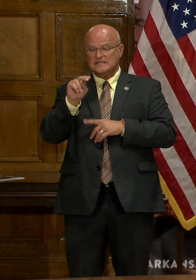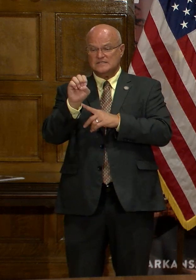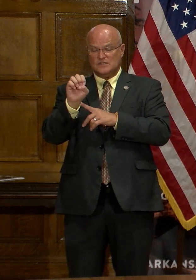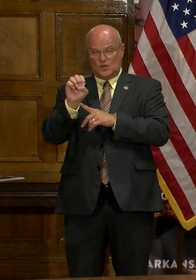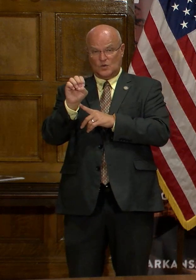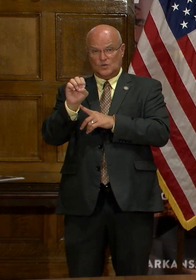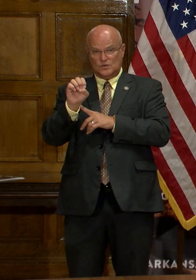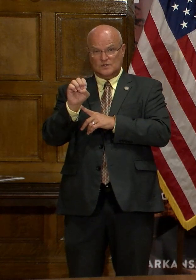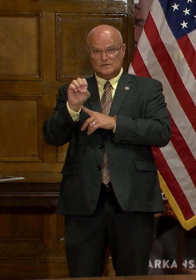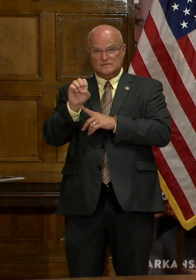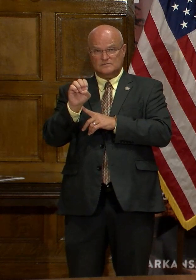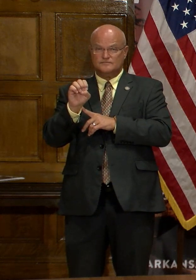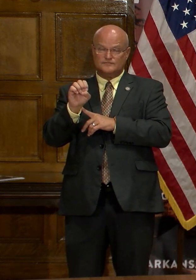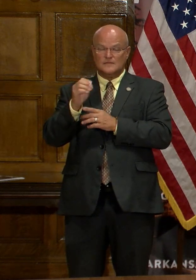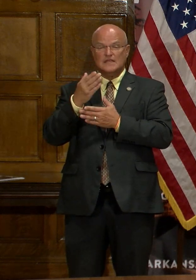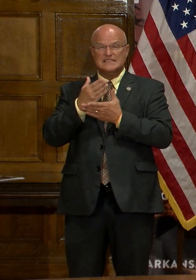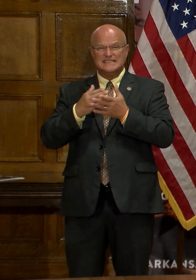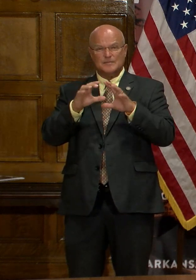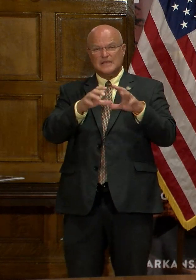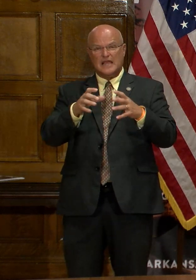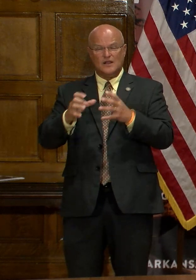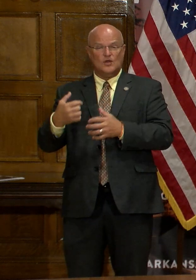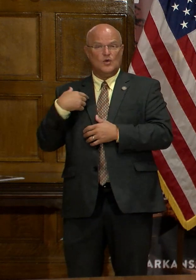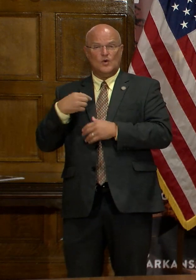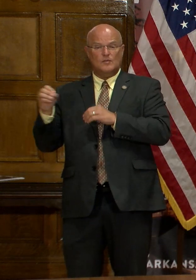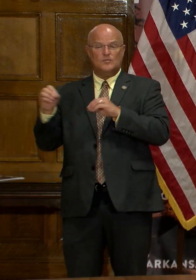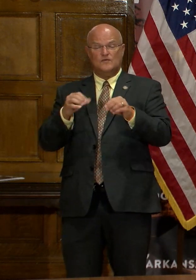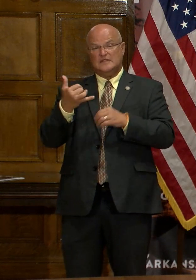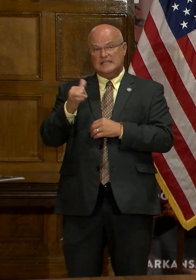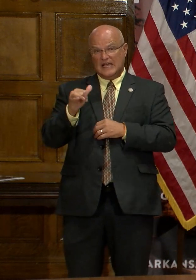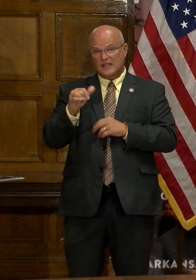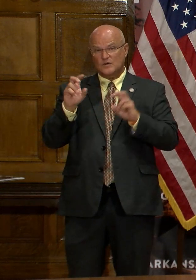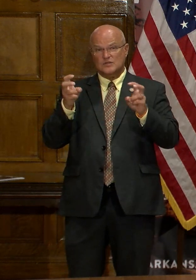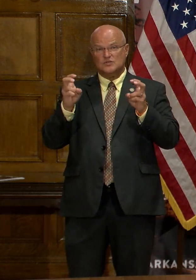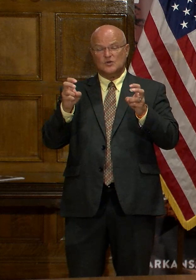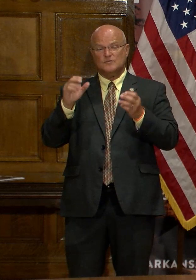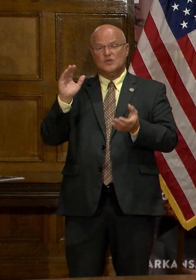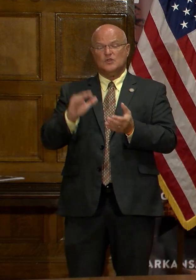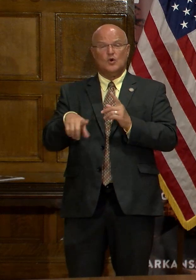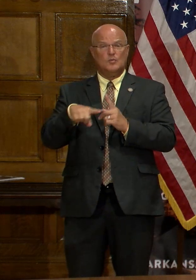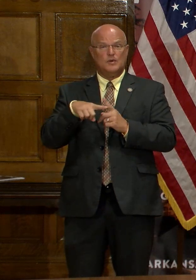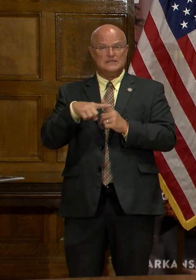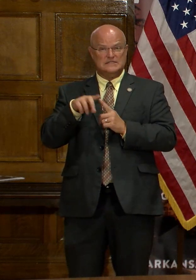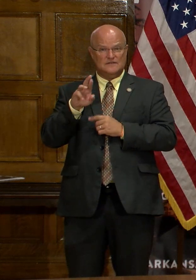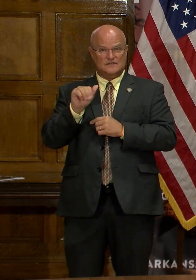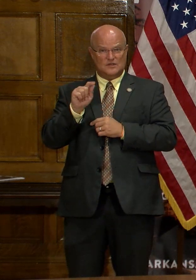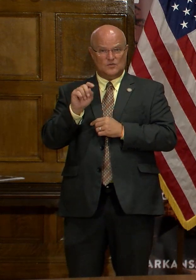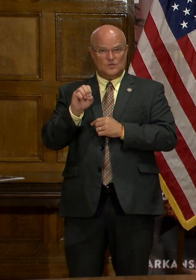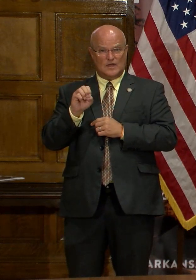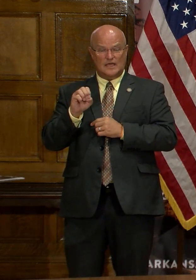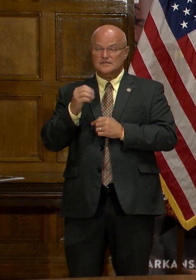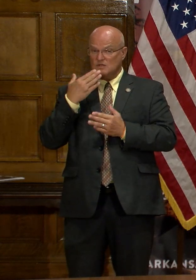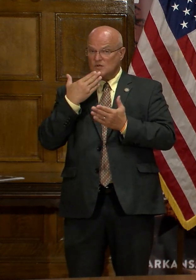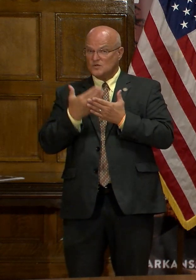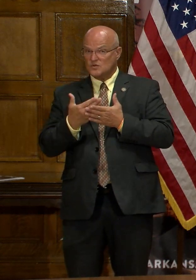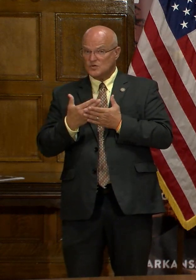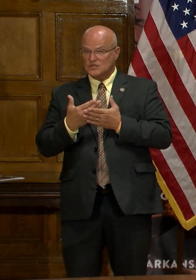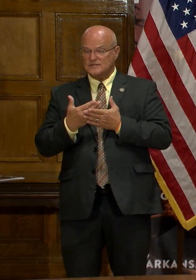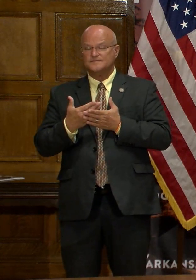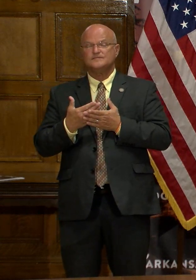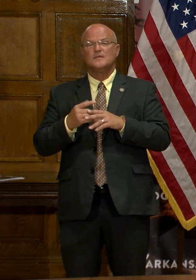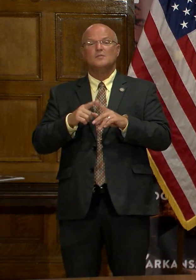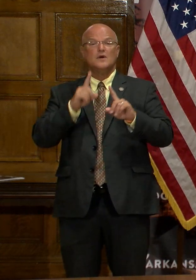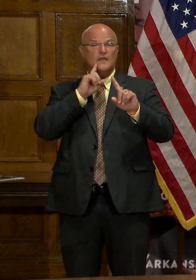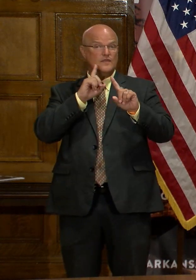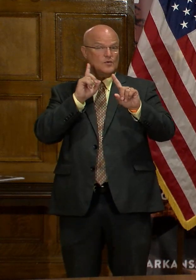them, well, in some categories, we have moved to yellow in terms of a lower positivity rate. That's a good step. But